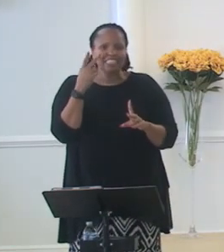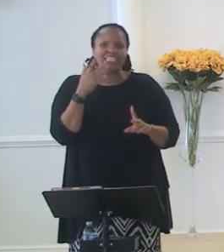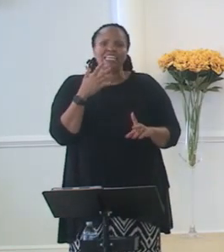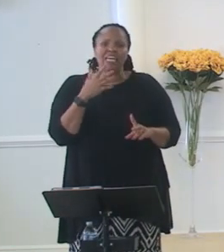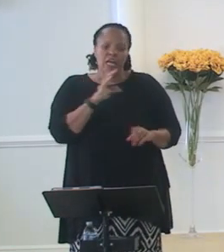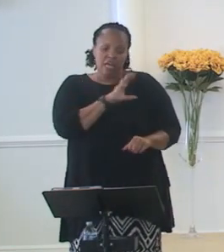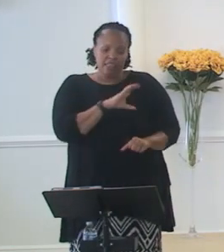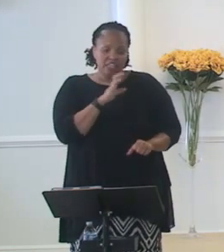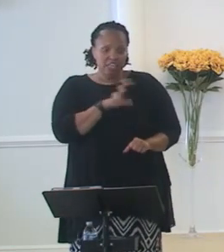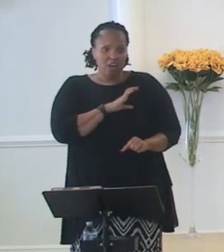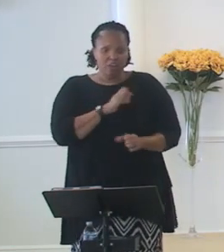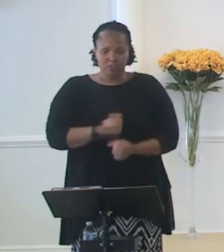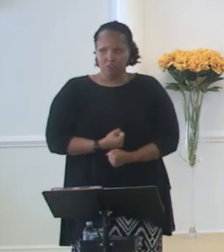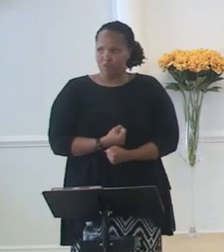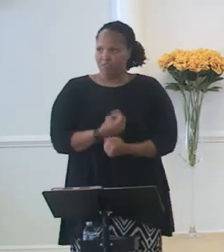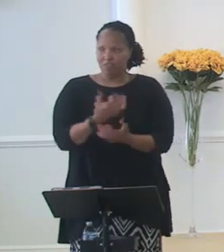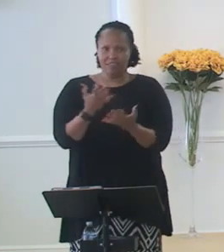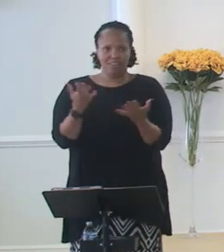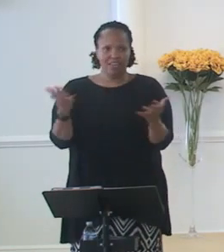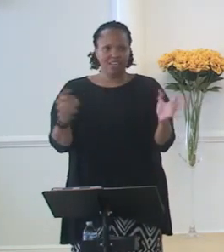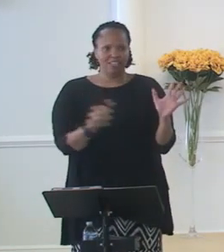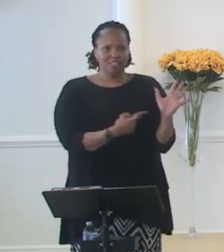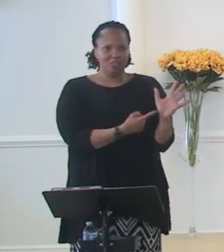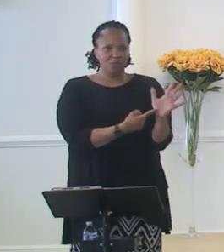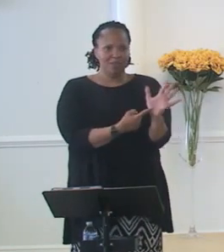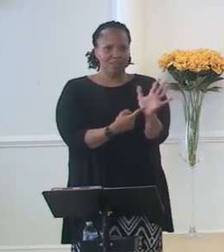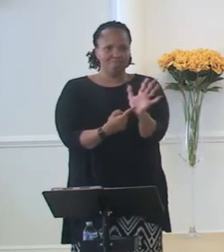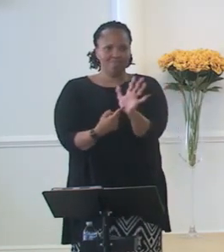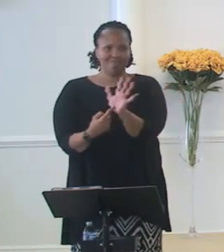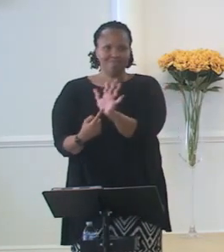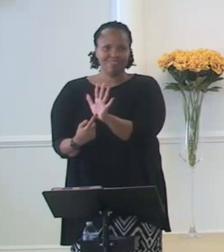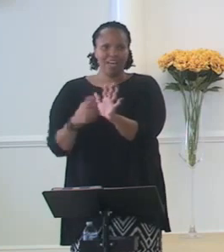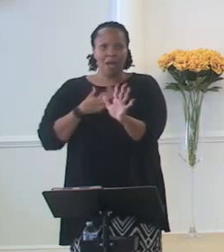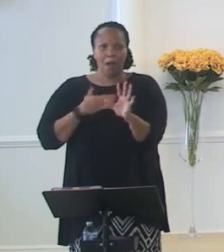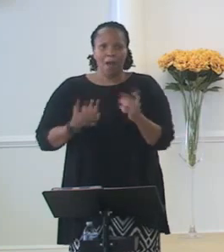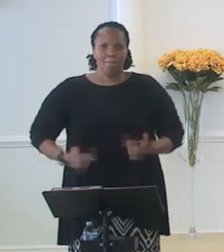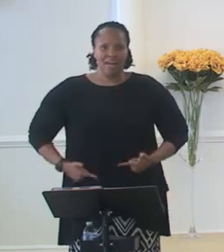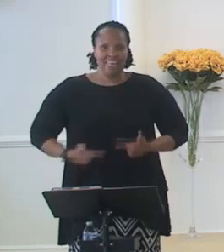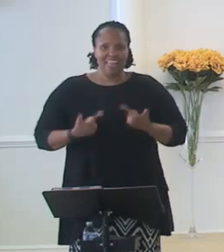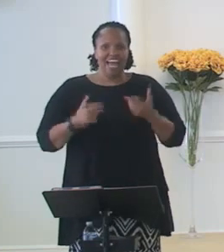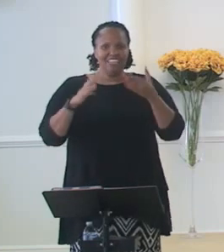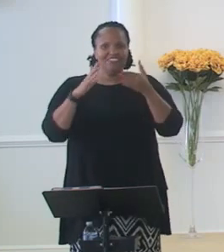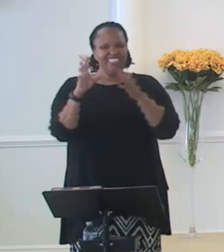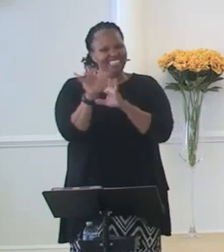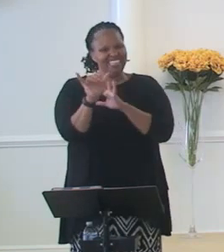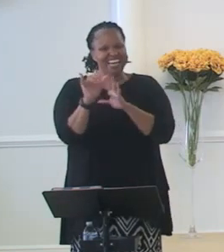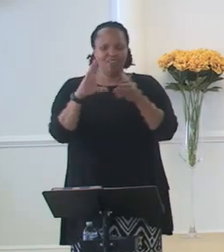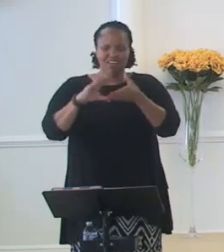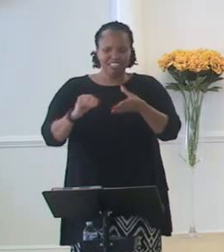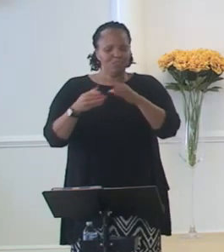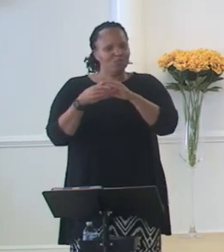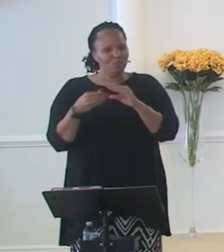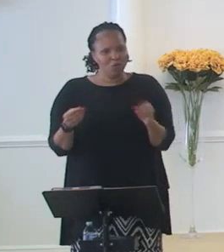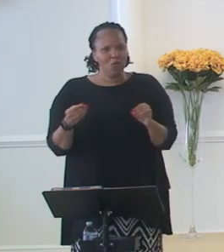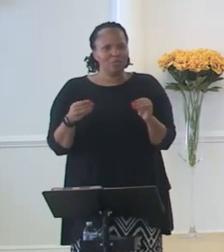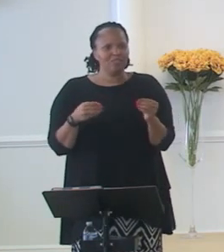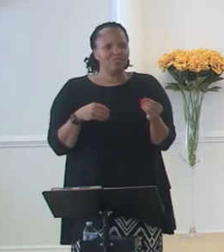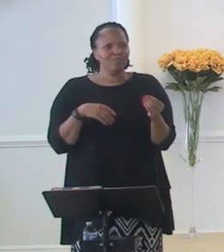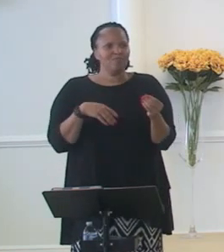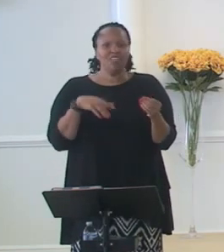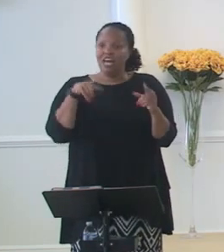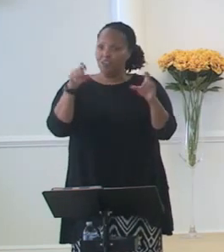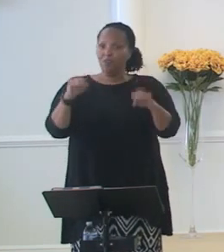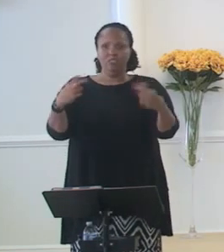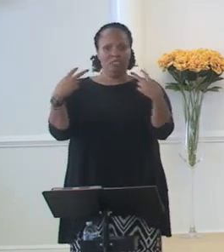display. Okay, because my life is a storyline read by